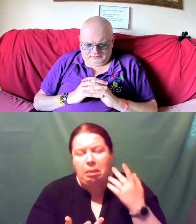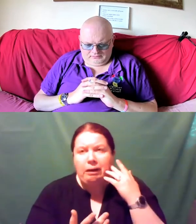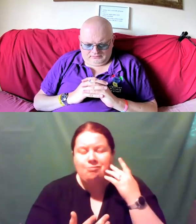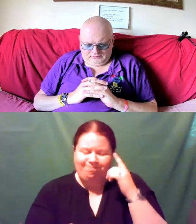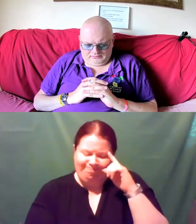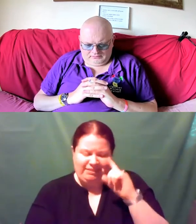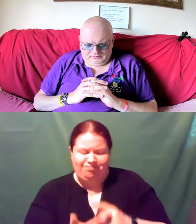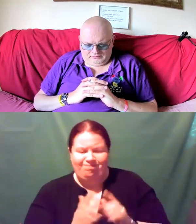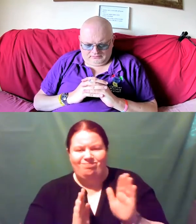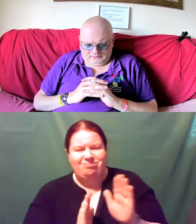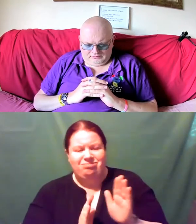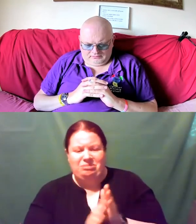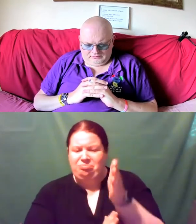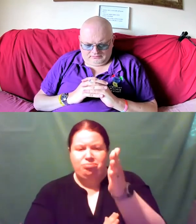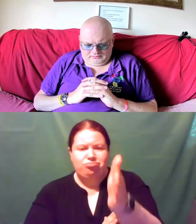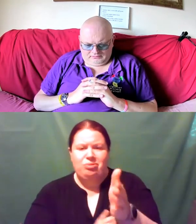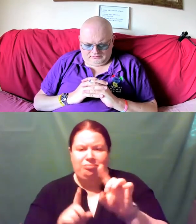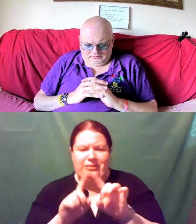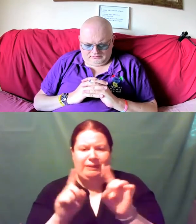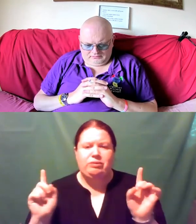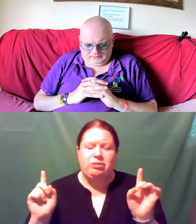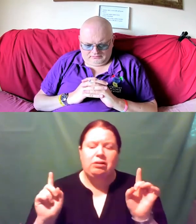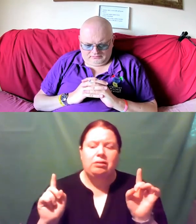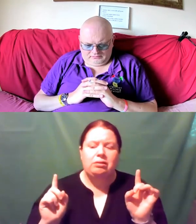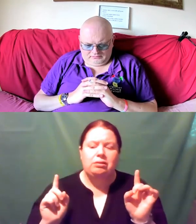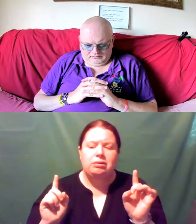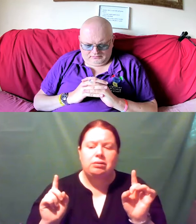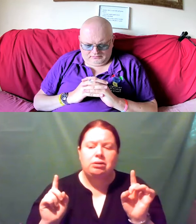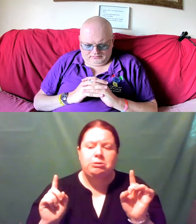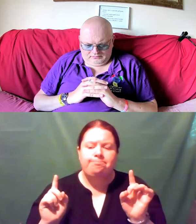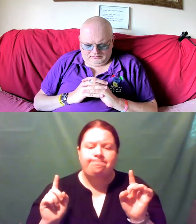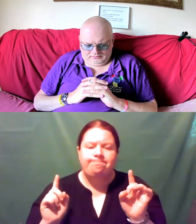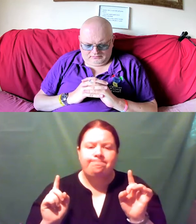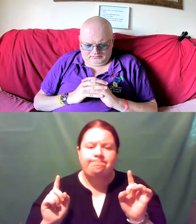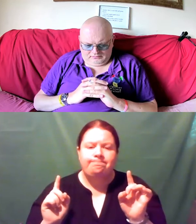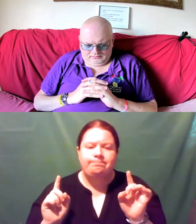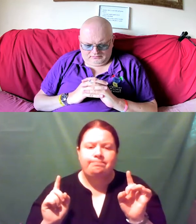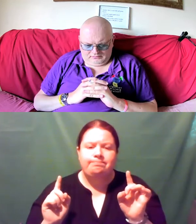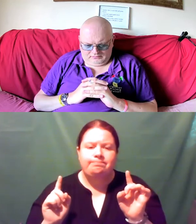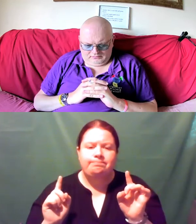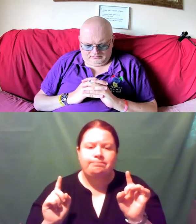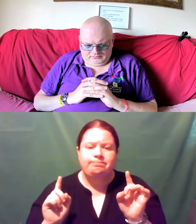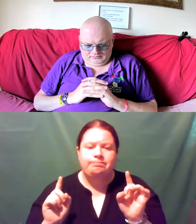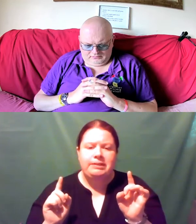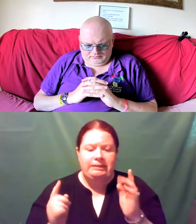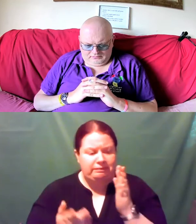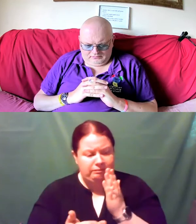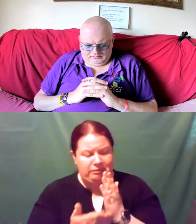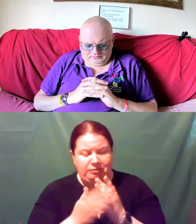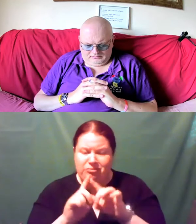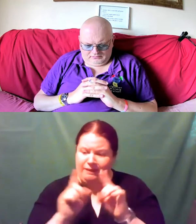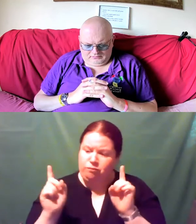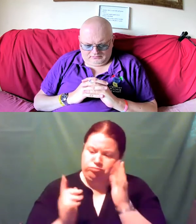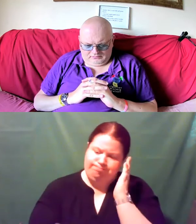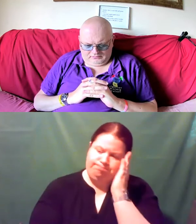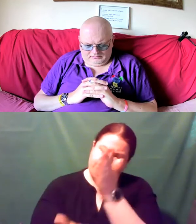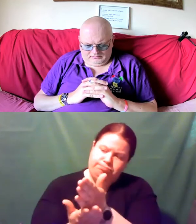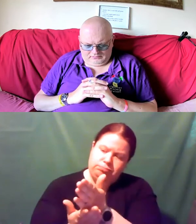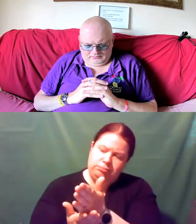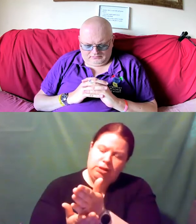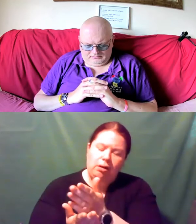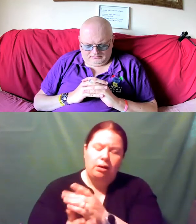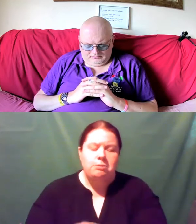go ahead with that kind of quite a definite kind of vocational kind of route, I guess?